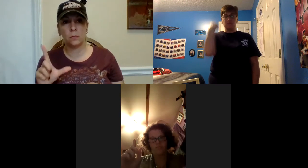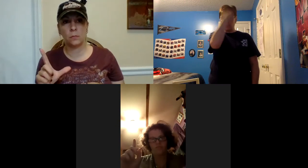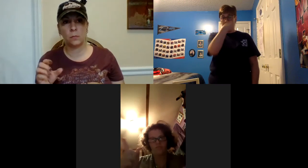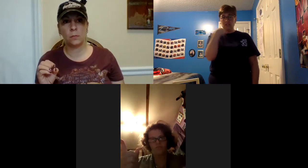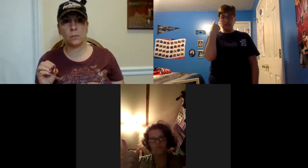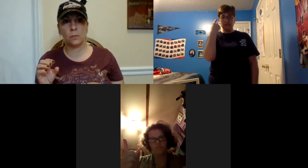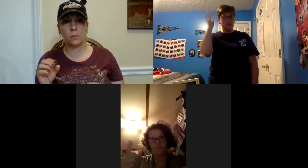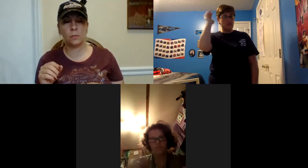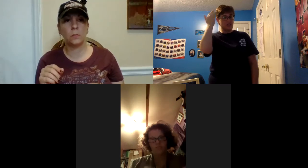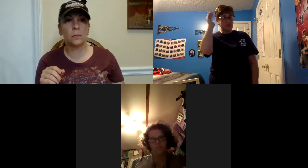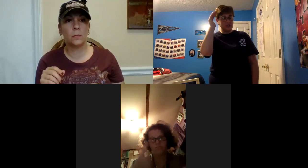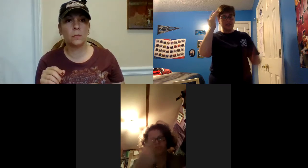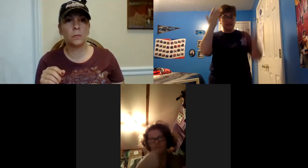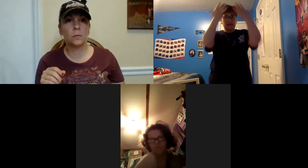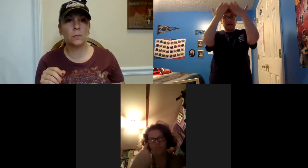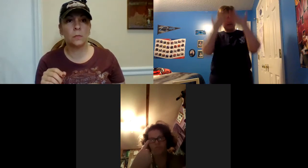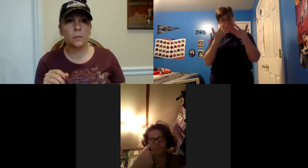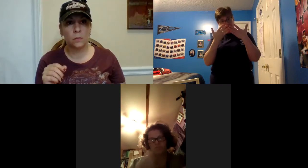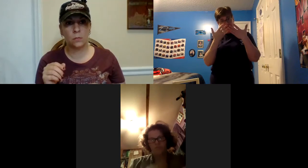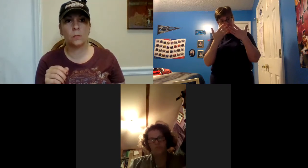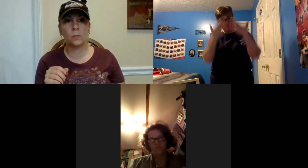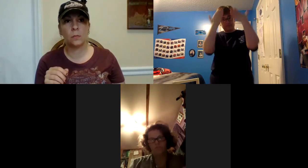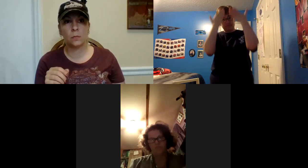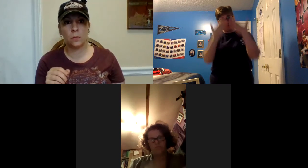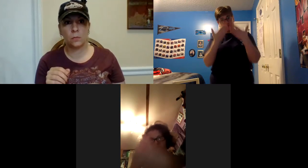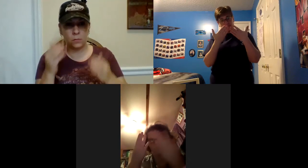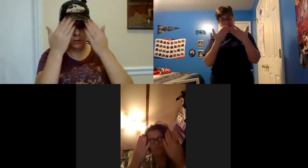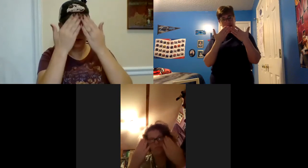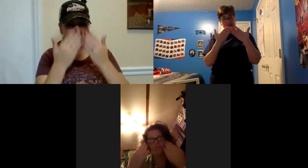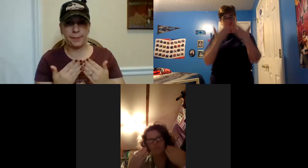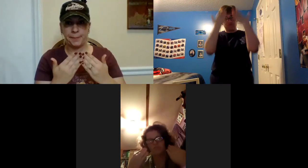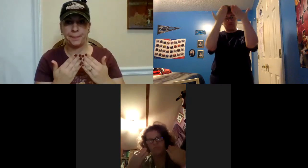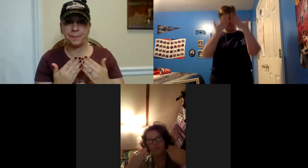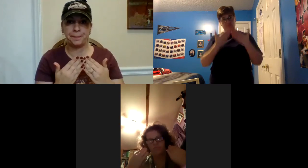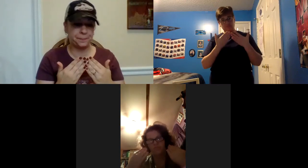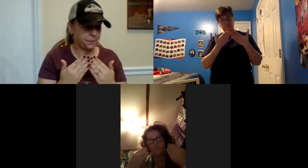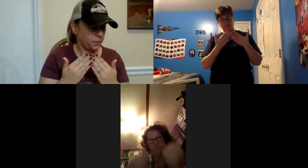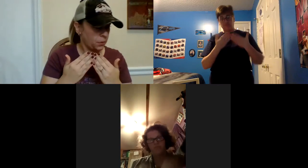Yeah, when she looks, sad. Just sad.